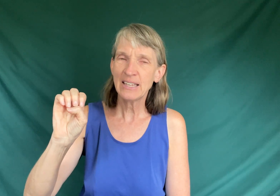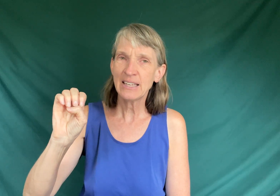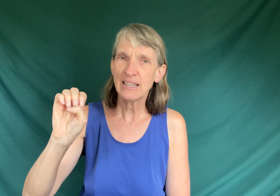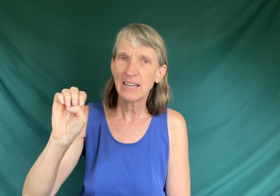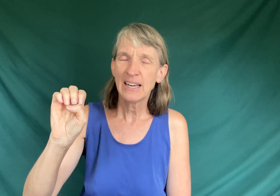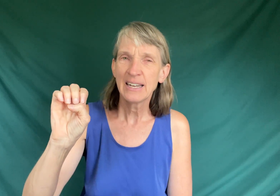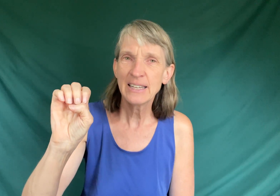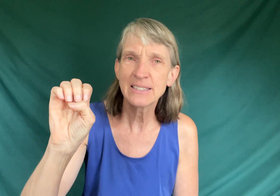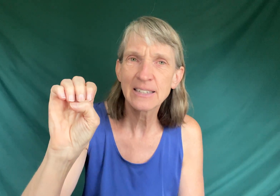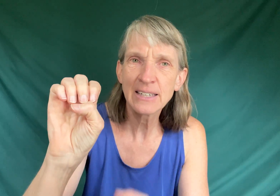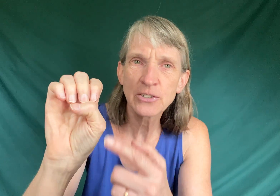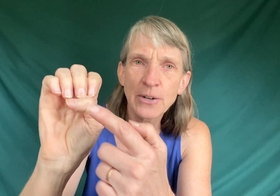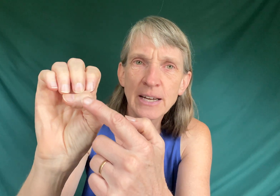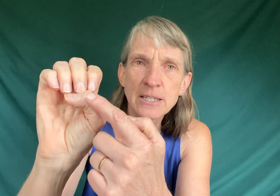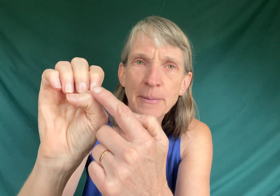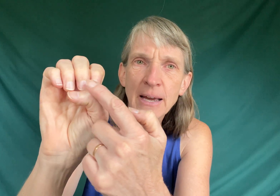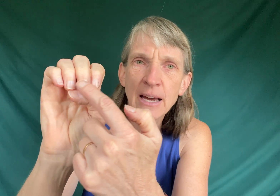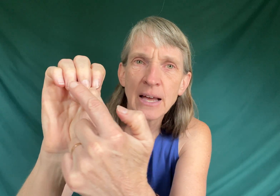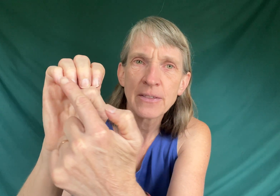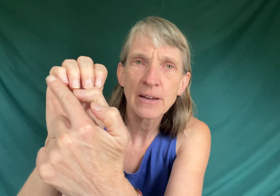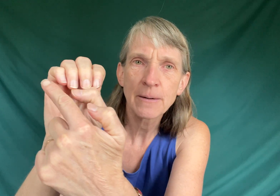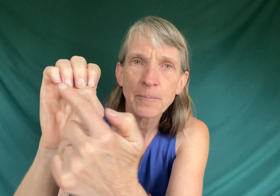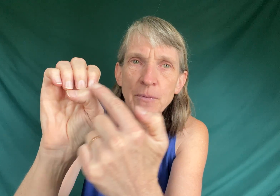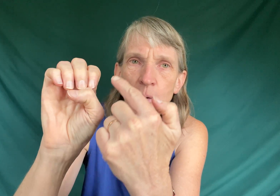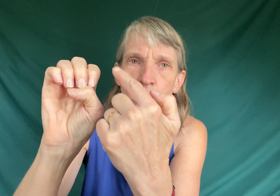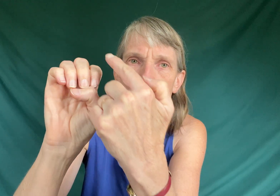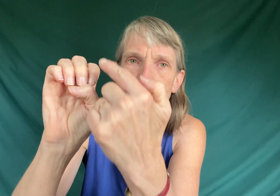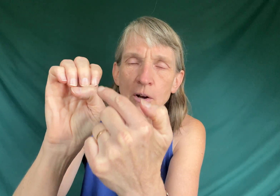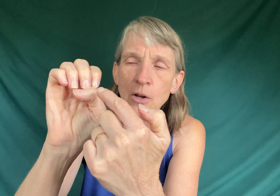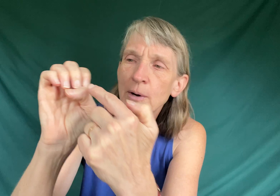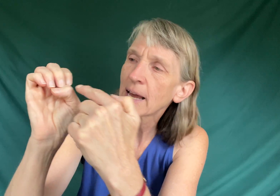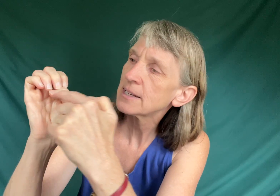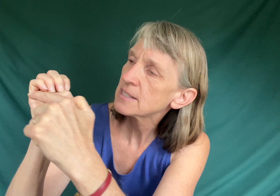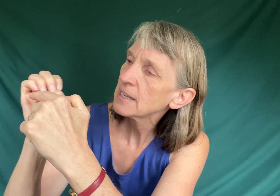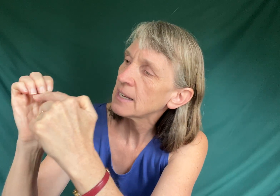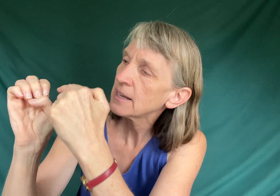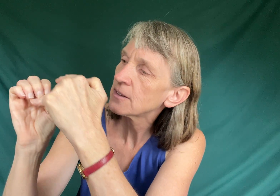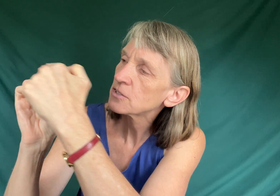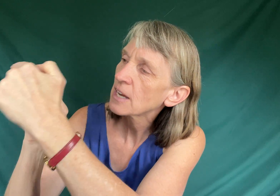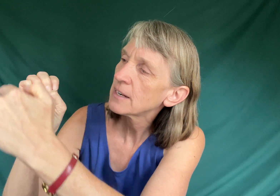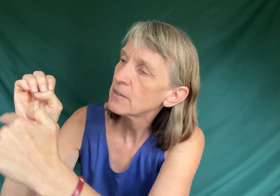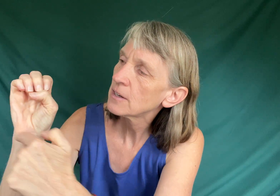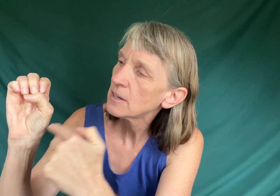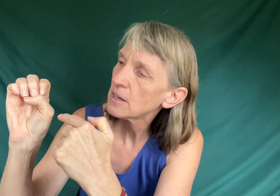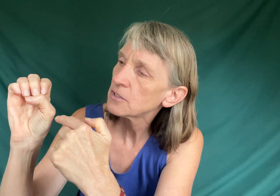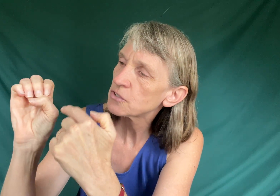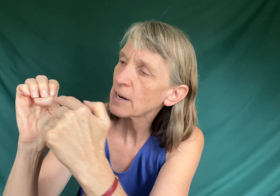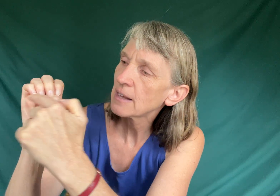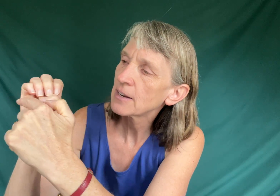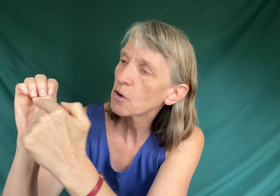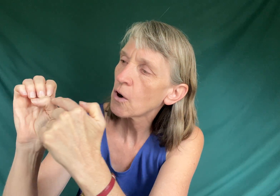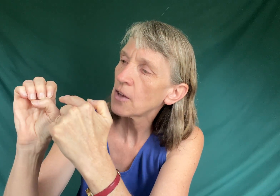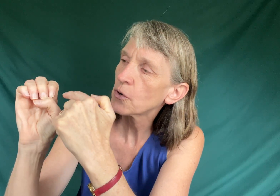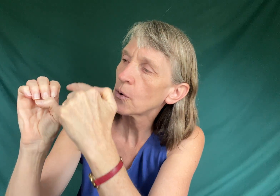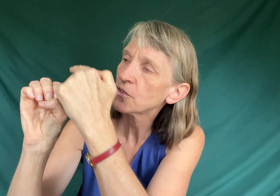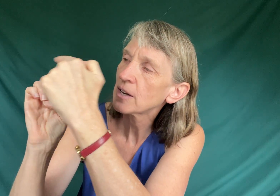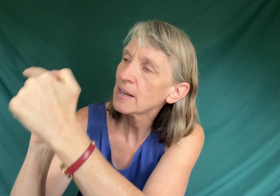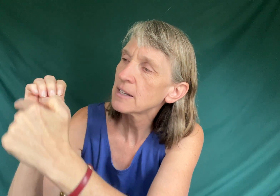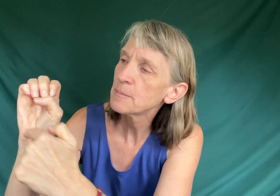E. E is a little tricky to make. When you draw a lowercase e, there's kind of a straight line across a horizontal line in the middle